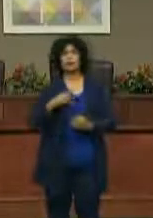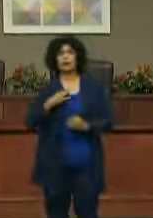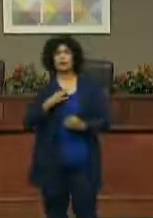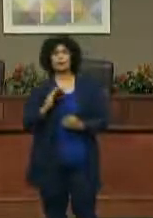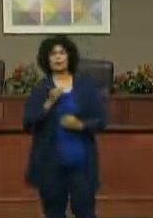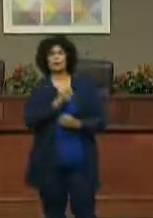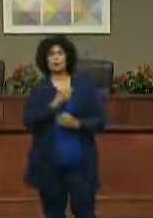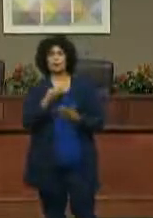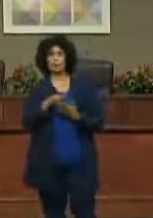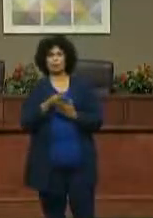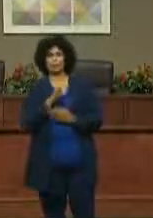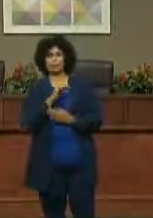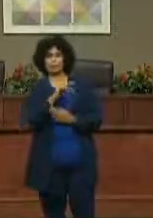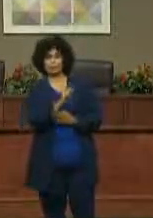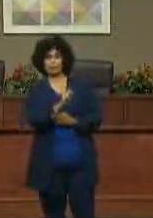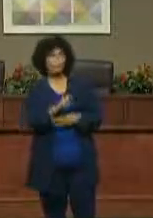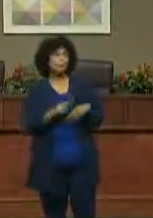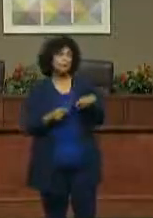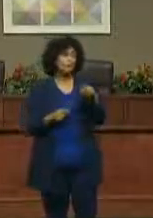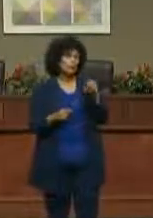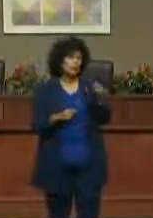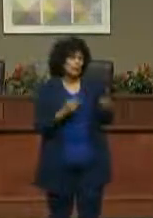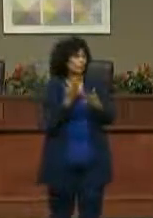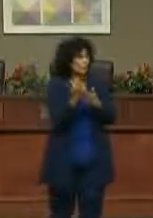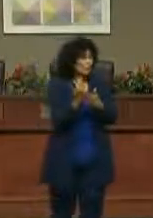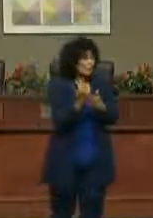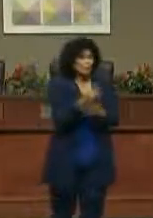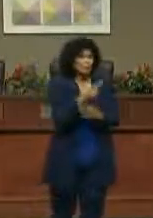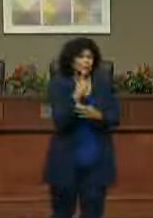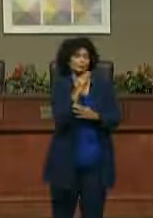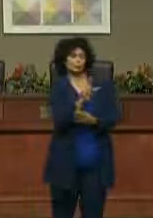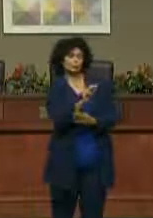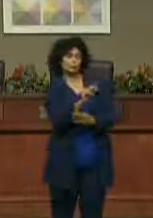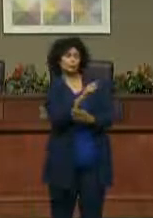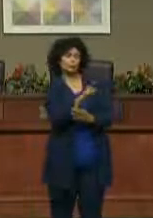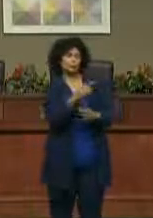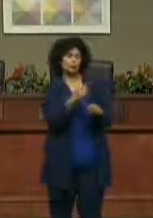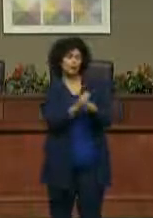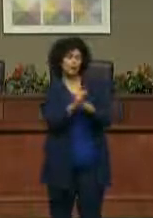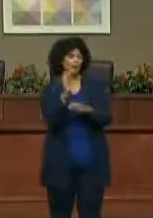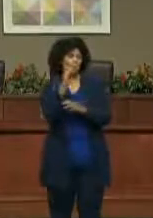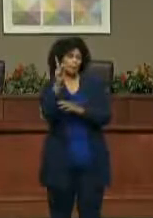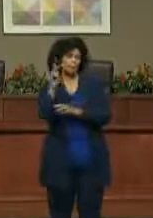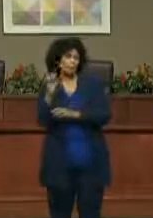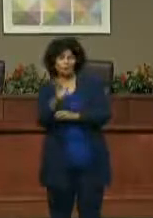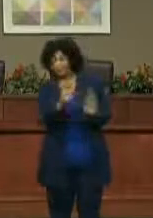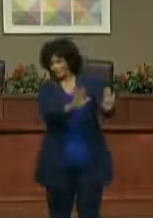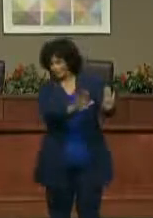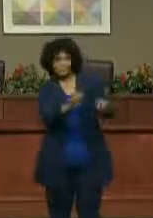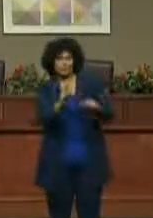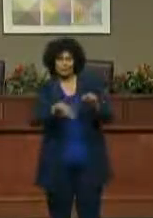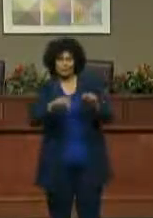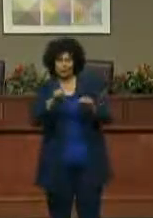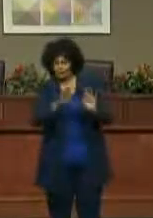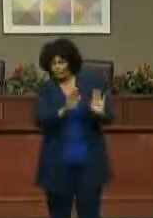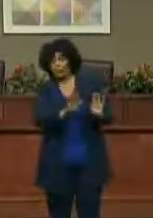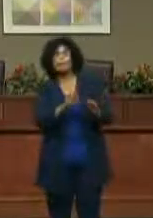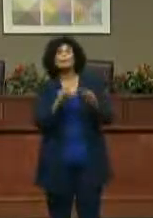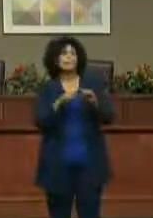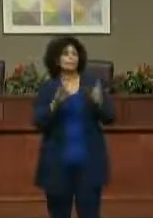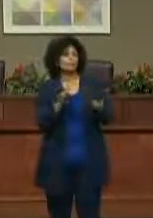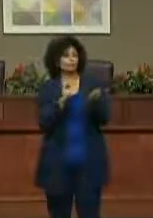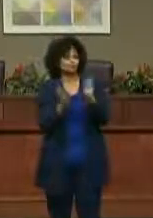they were disqualified. We are now saying that if they are a small business with